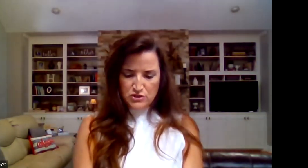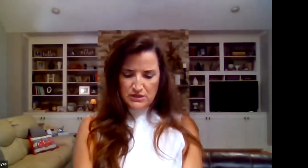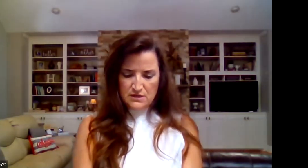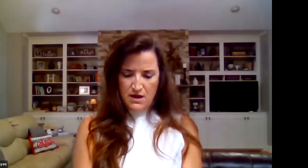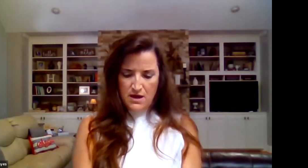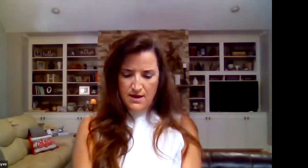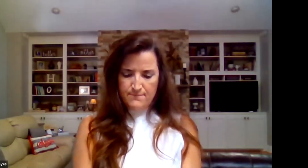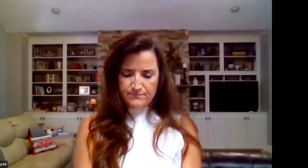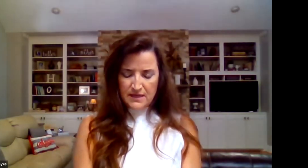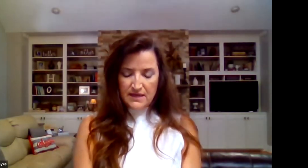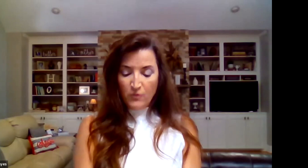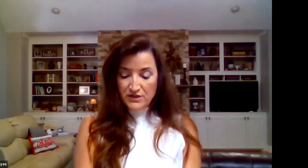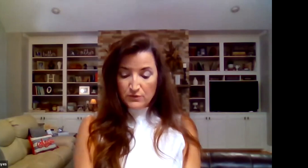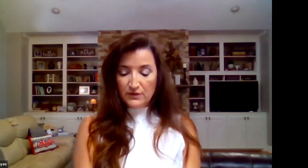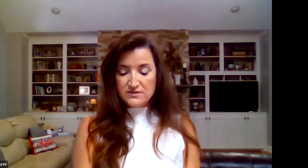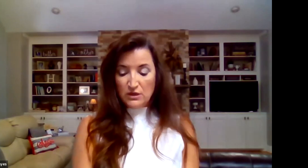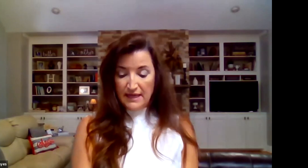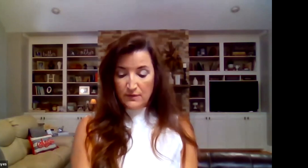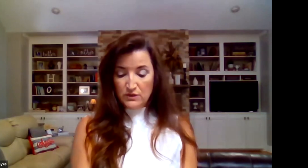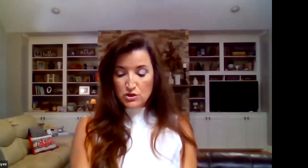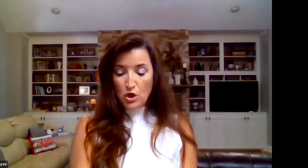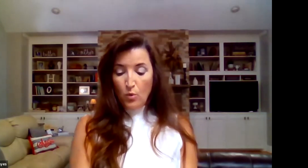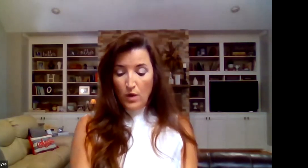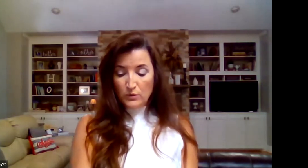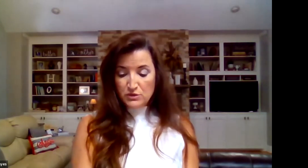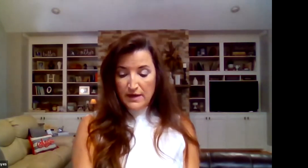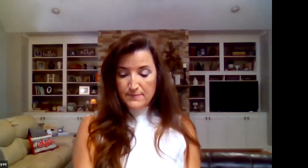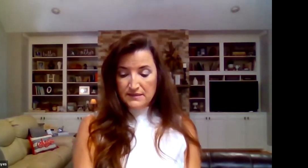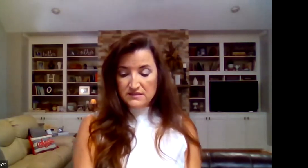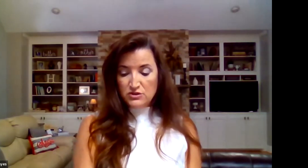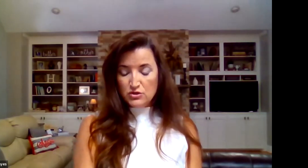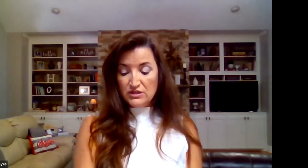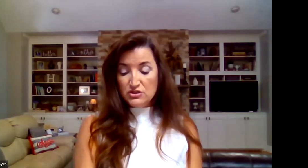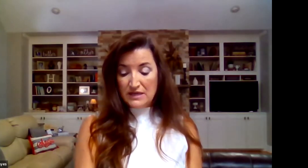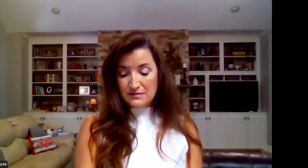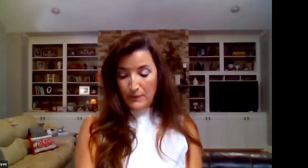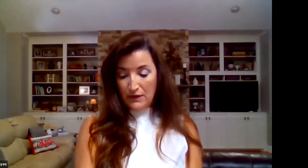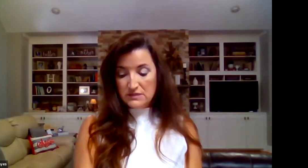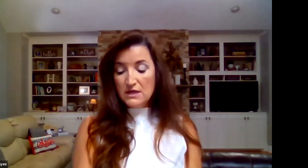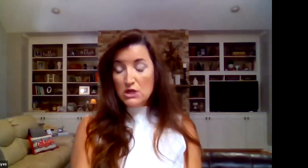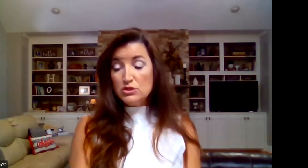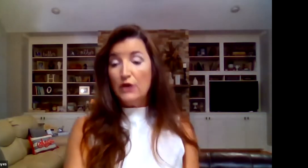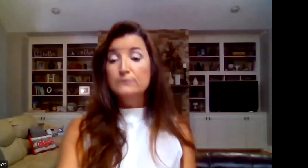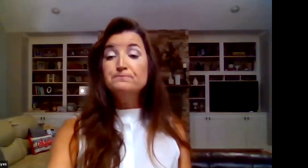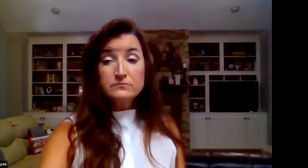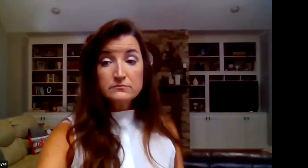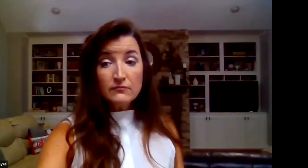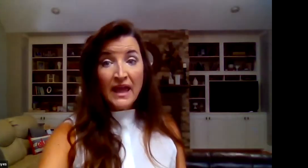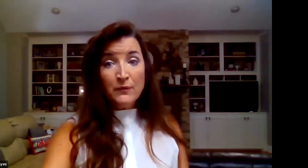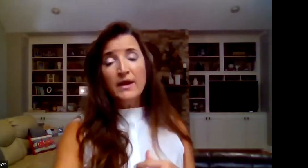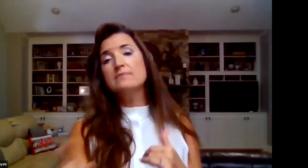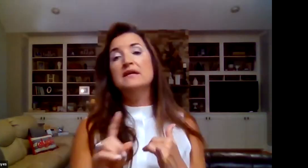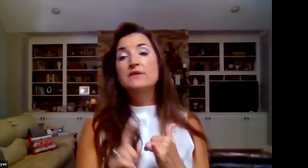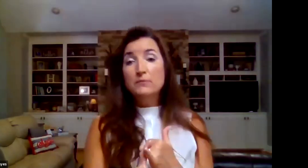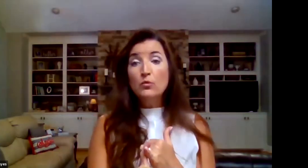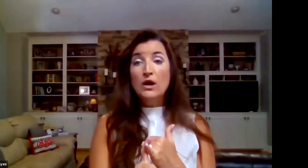Another question. If a 1-year-old has no language, what would you recommend a teacher suggest to parents? So